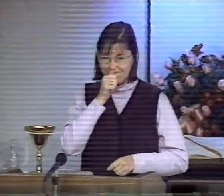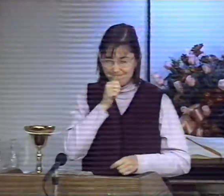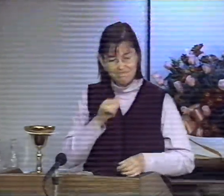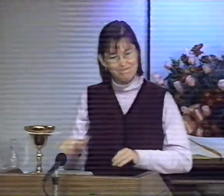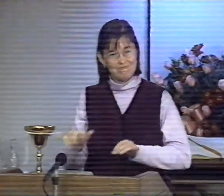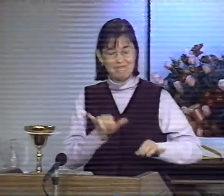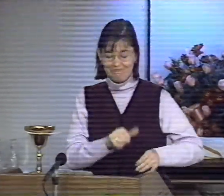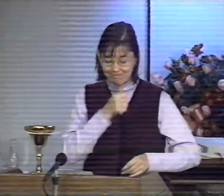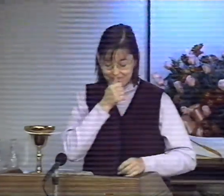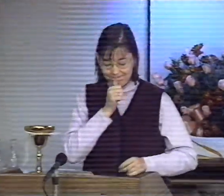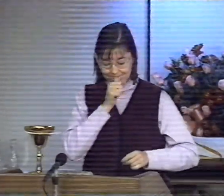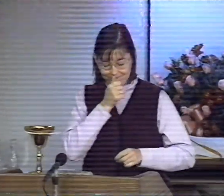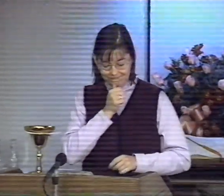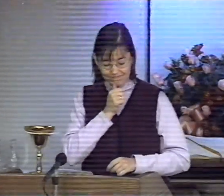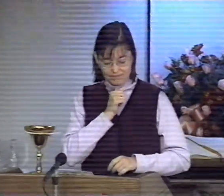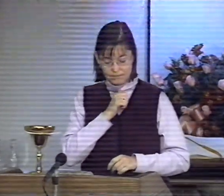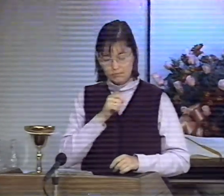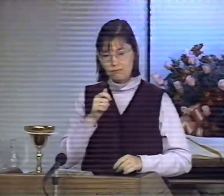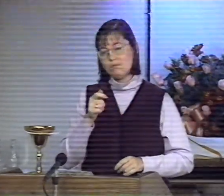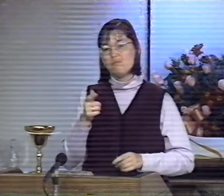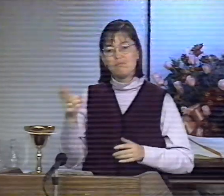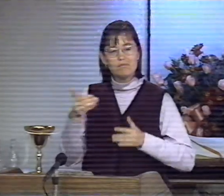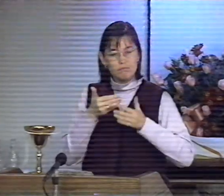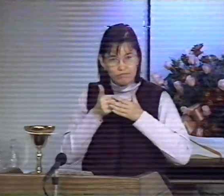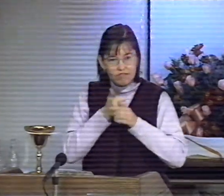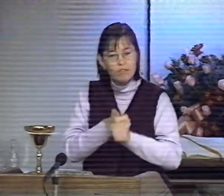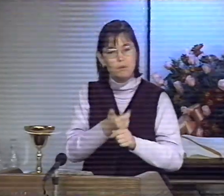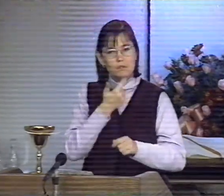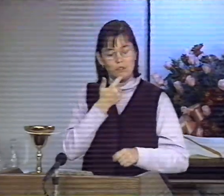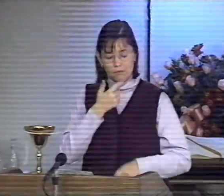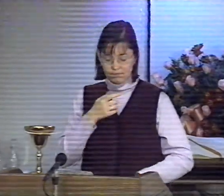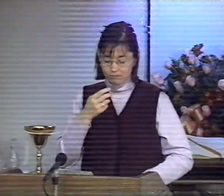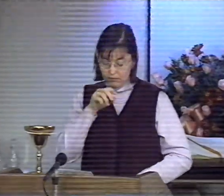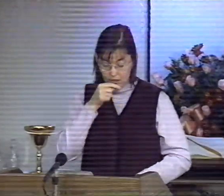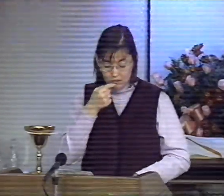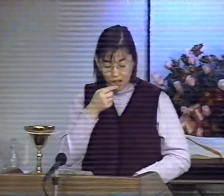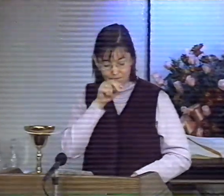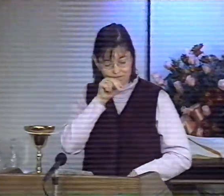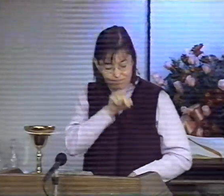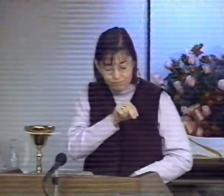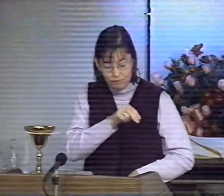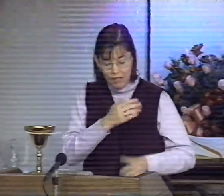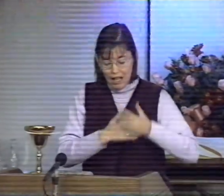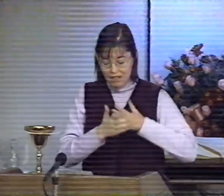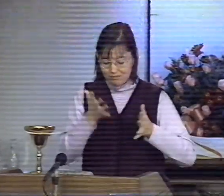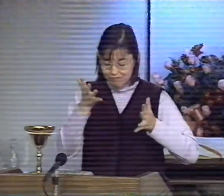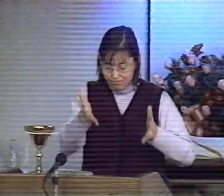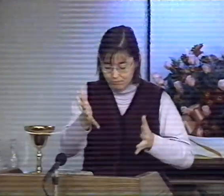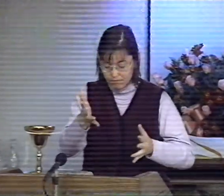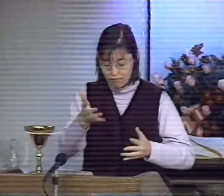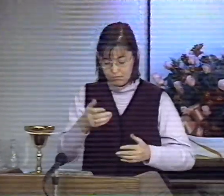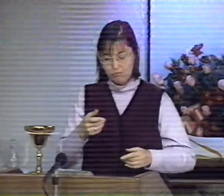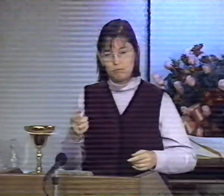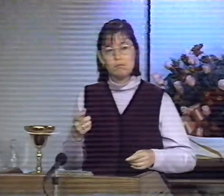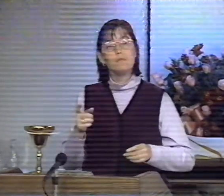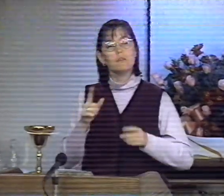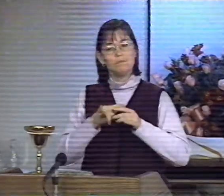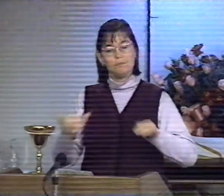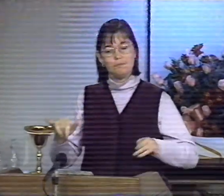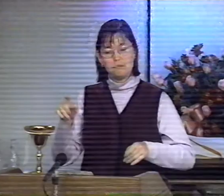After him, the third suffered their cruel sport. He put out his tongue at once when told to do so and bravely held